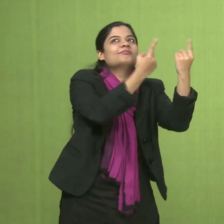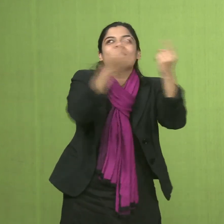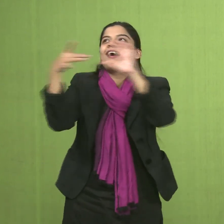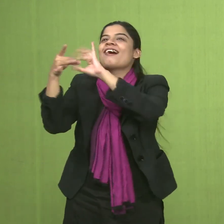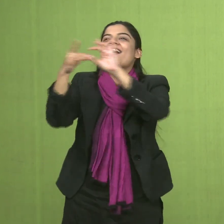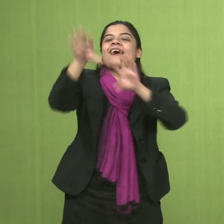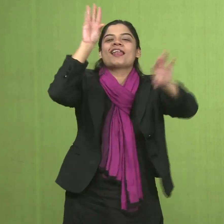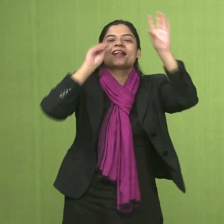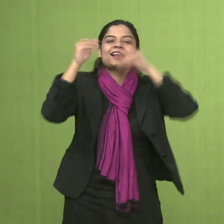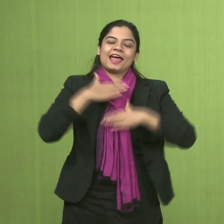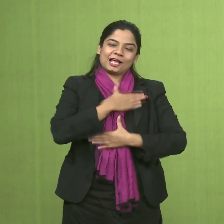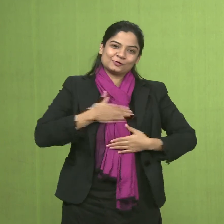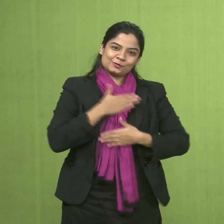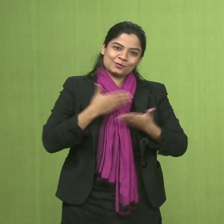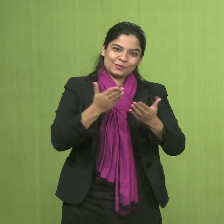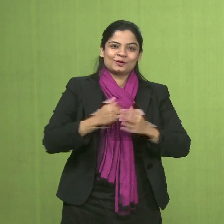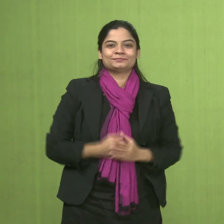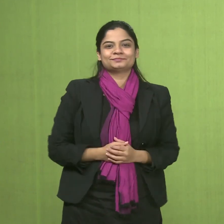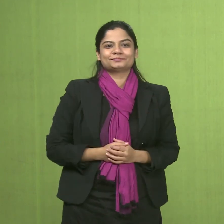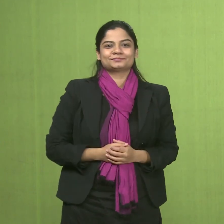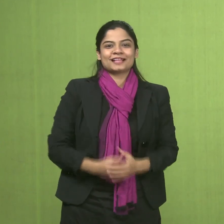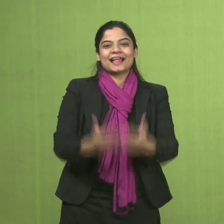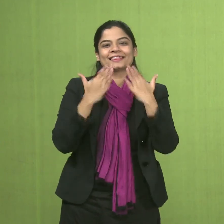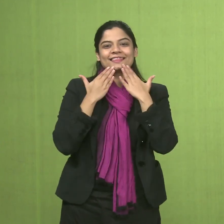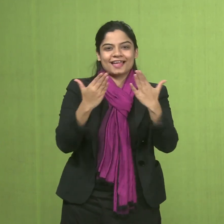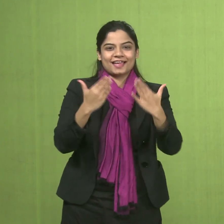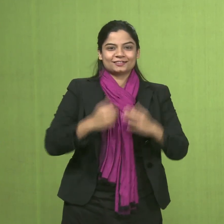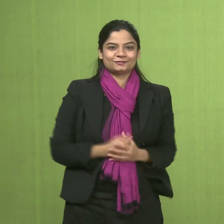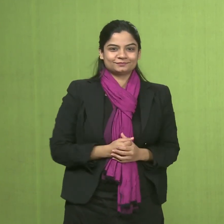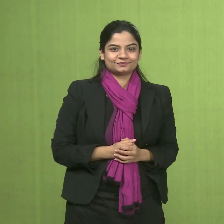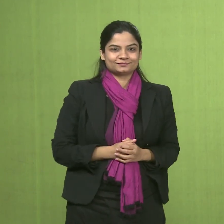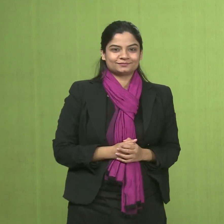keep reading, and keep observing the equipments in your house. Enjoy. Thank you.